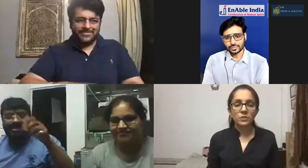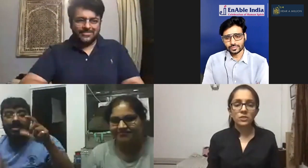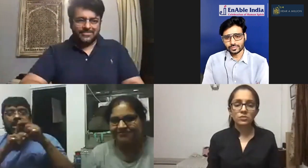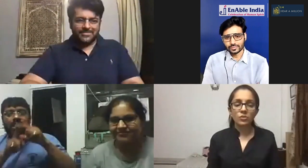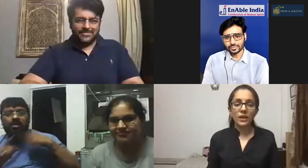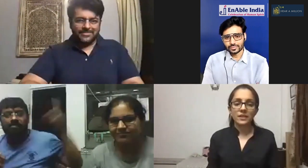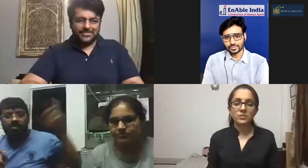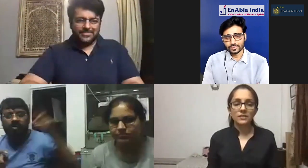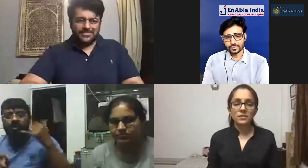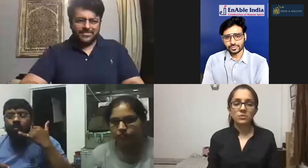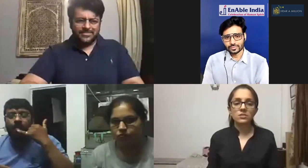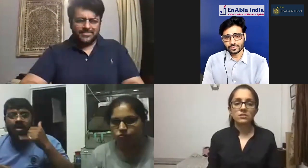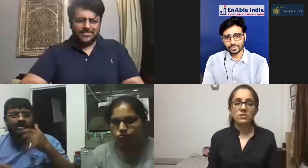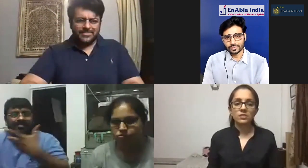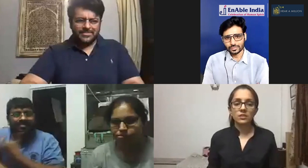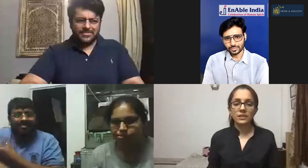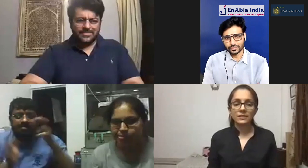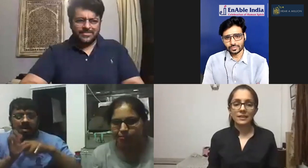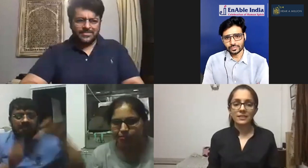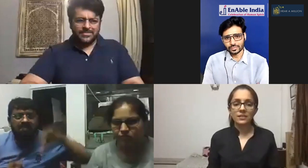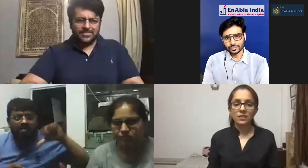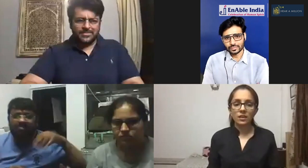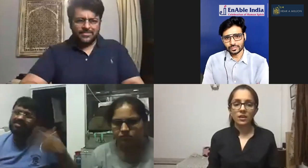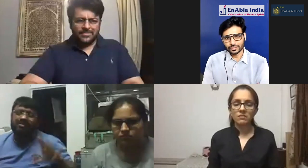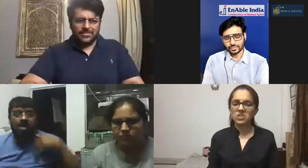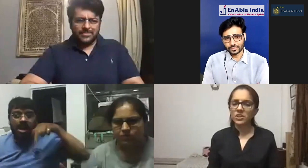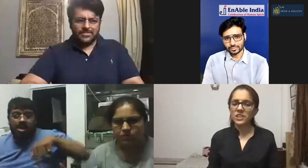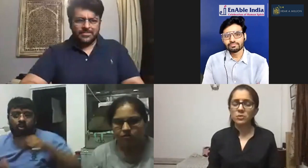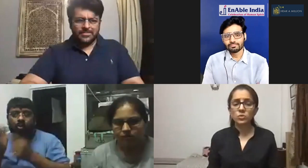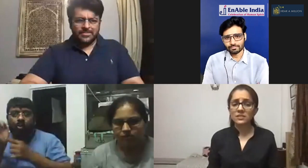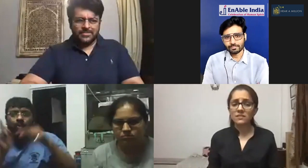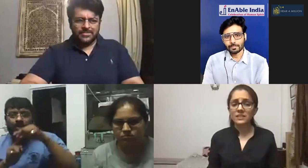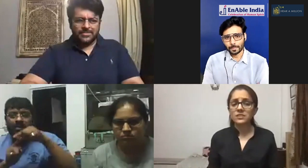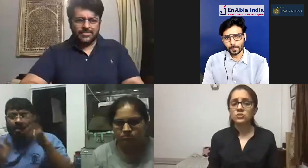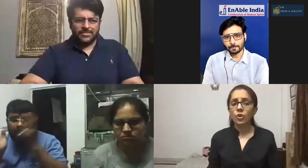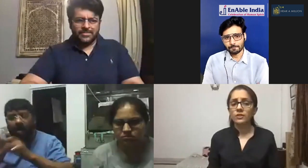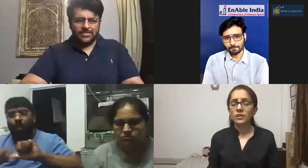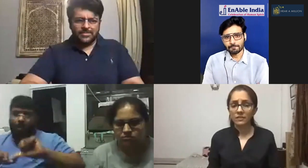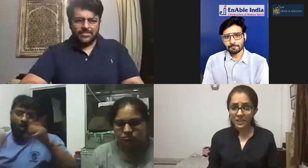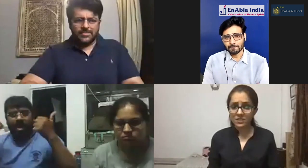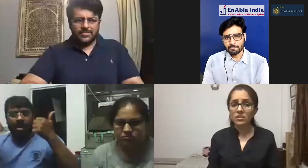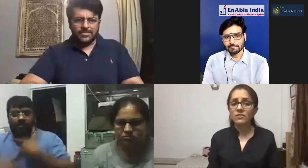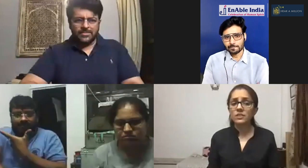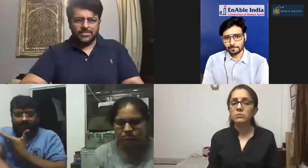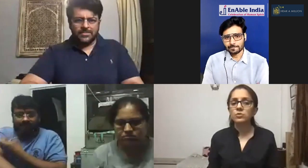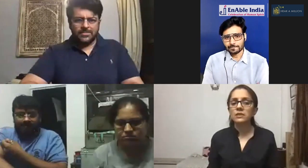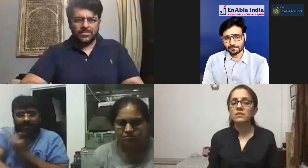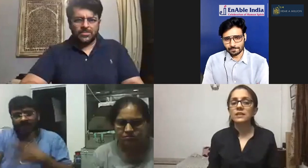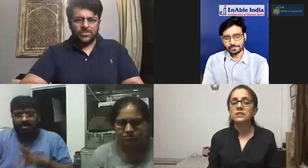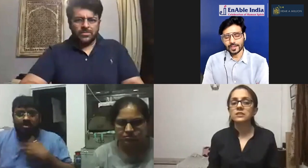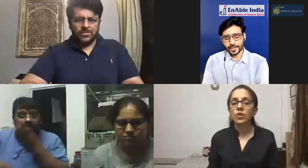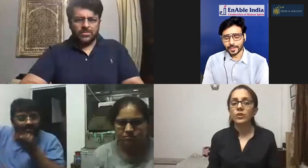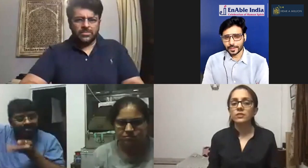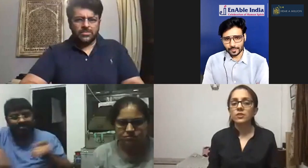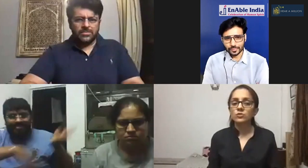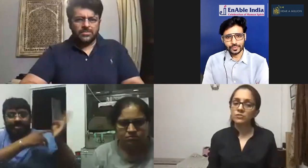So because why I was asking was in Delhi we're not able to get the vaccine slot, whereas here we are able to get the